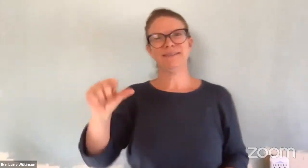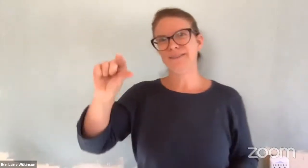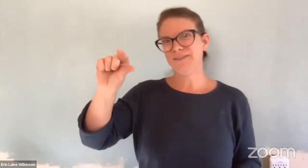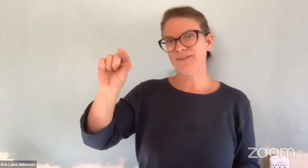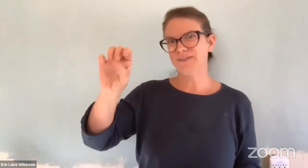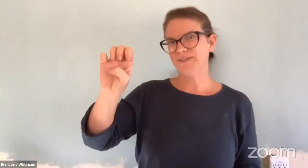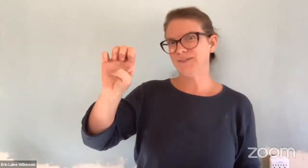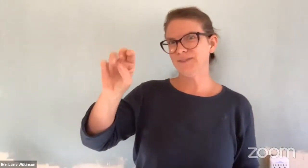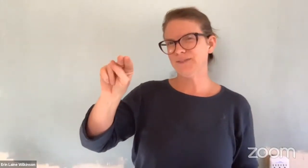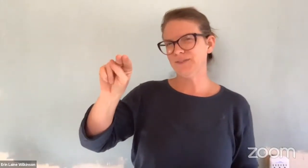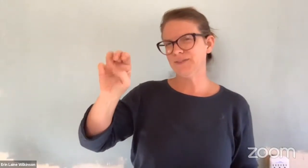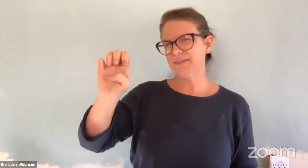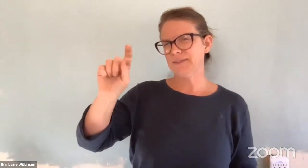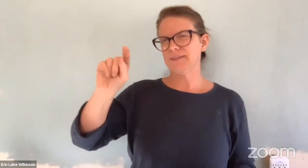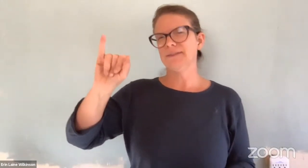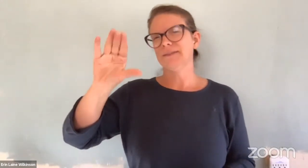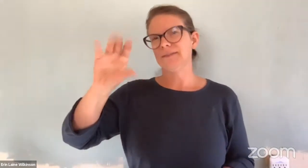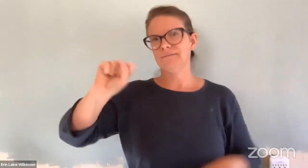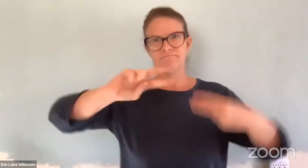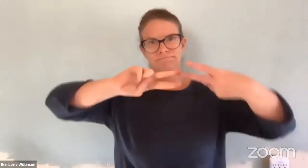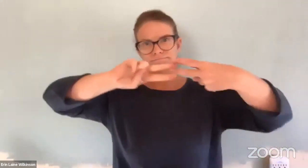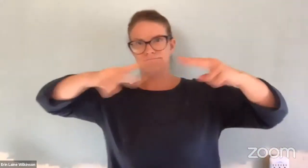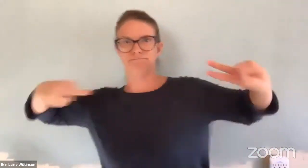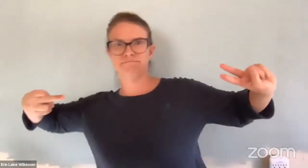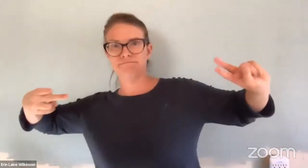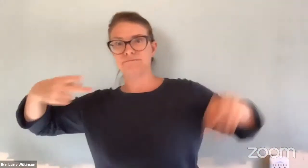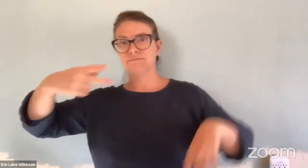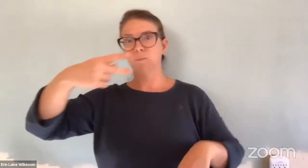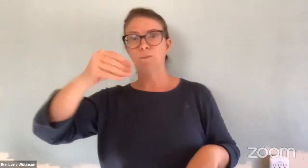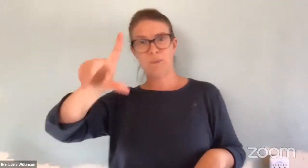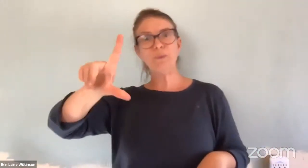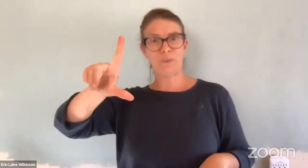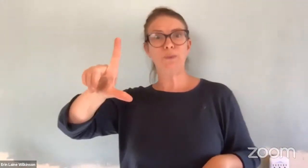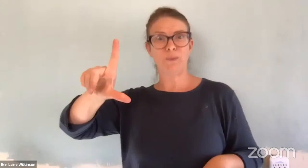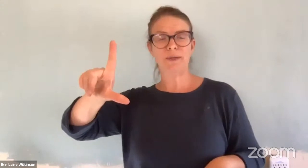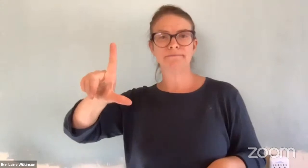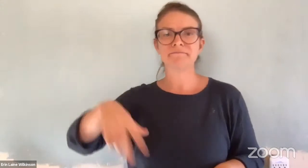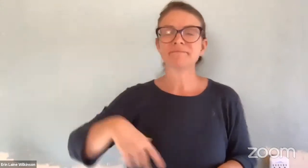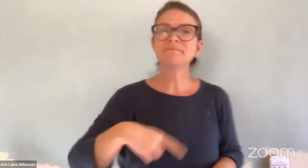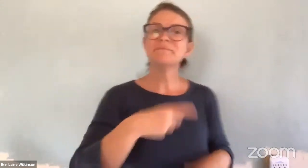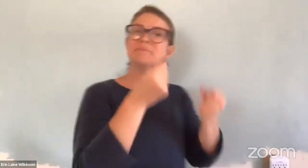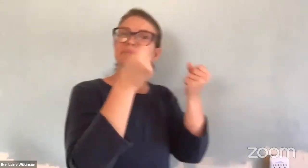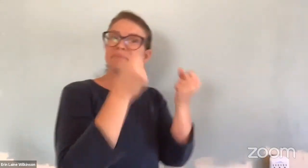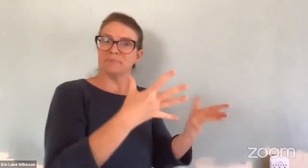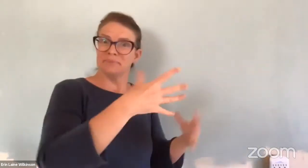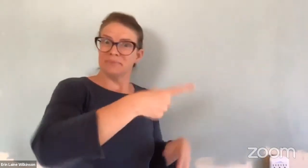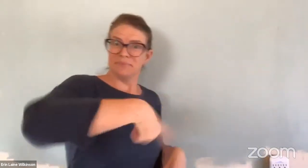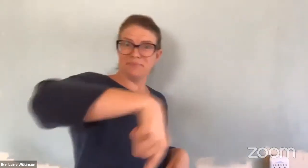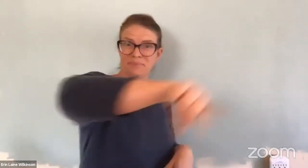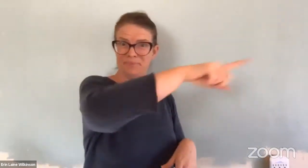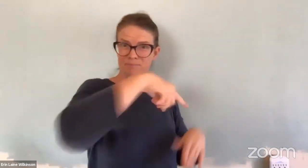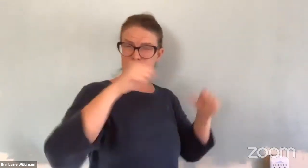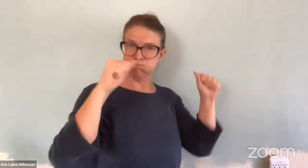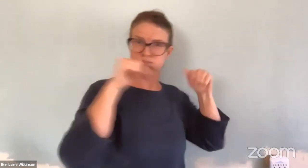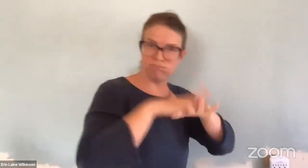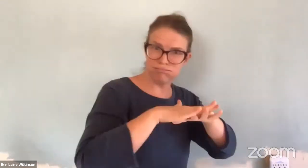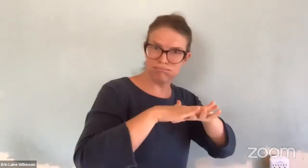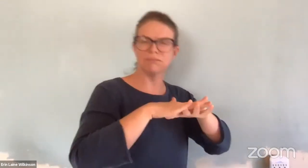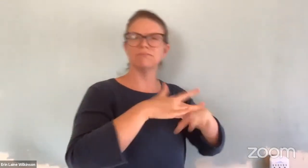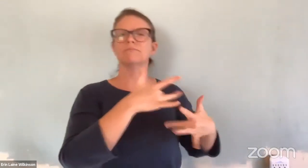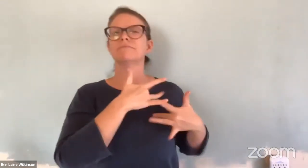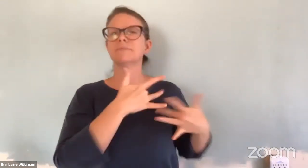was that, yes, but it was also, there was happening some changes to the genetic